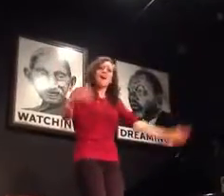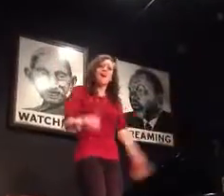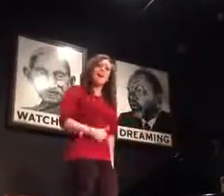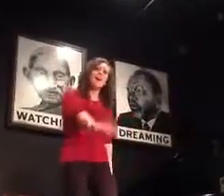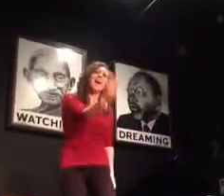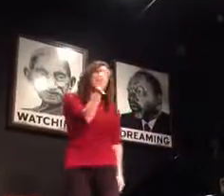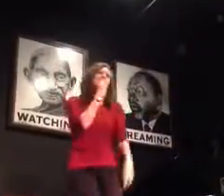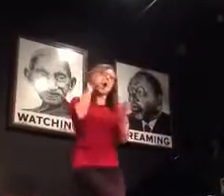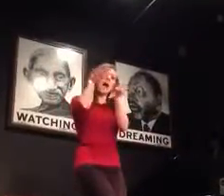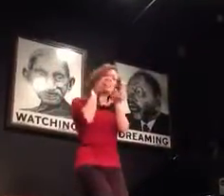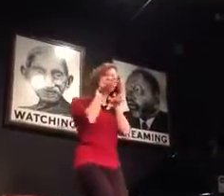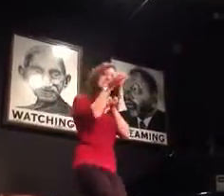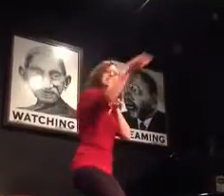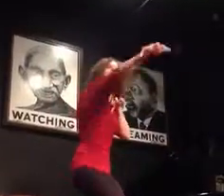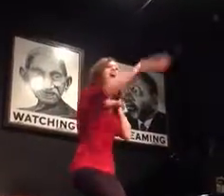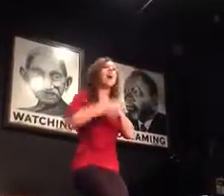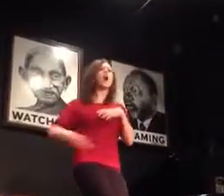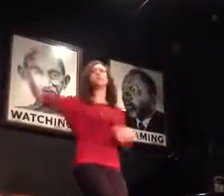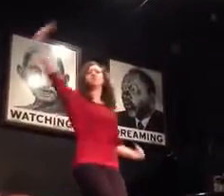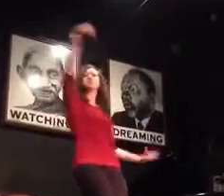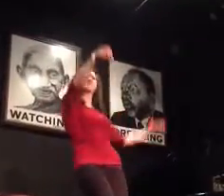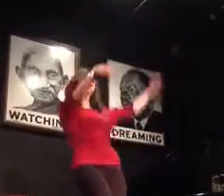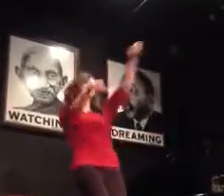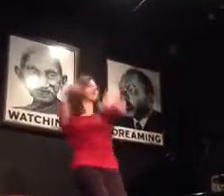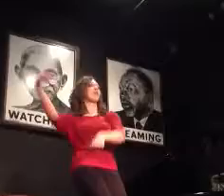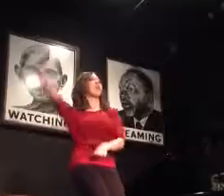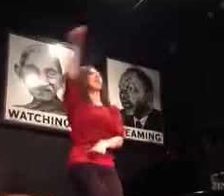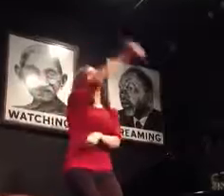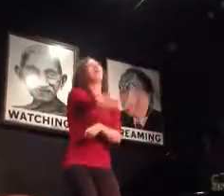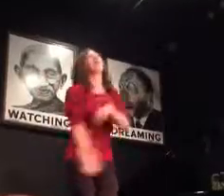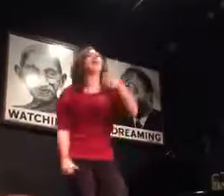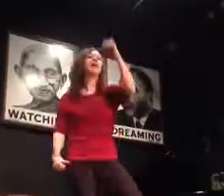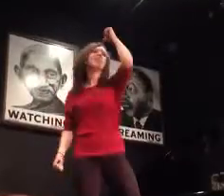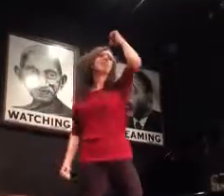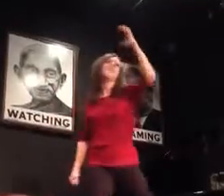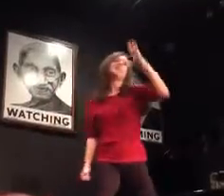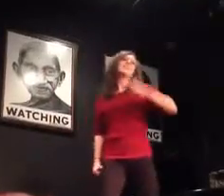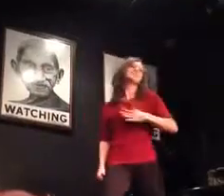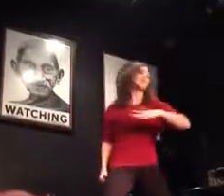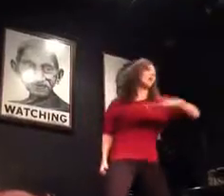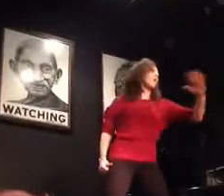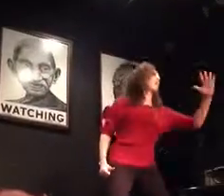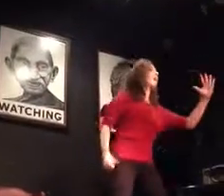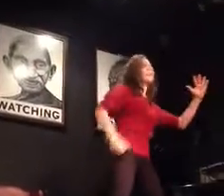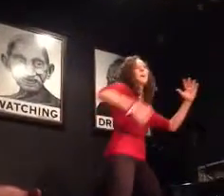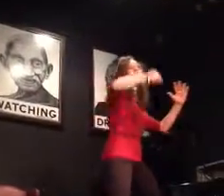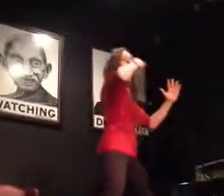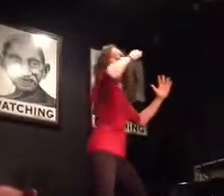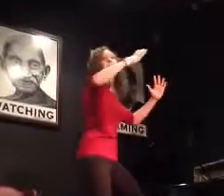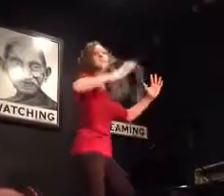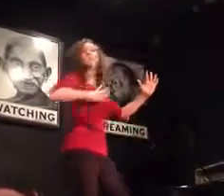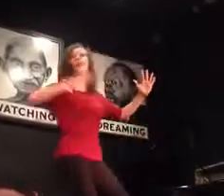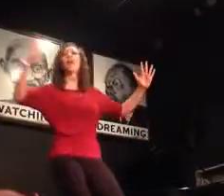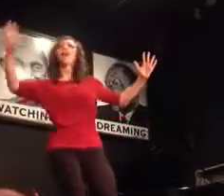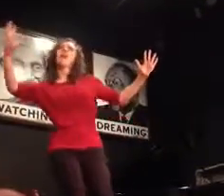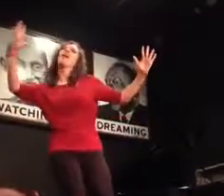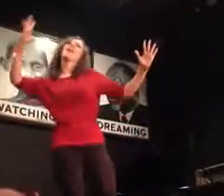Navigator. We got food everywhere, as if the party was catered. We got fellas to my left, left, honeys on my right. We got